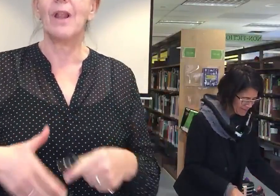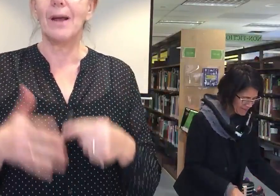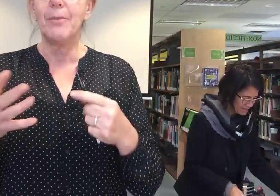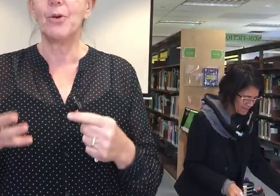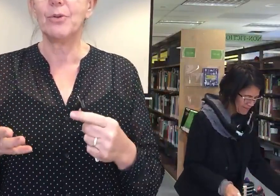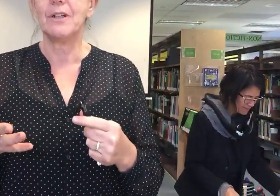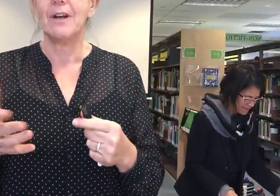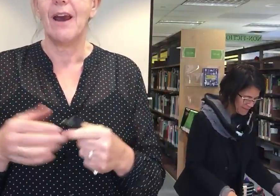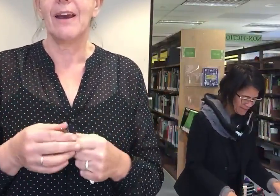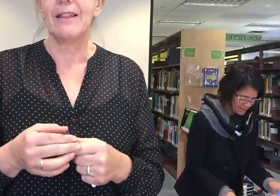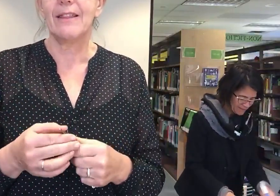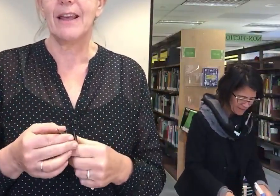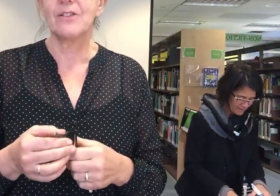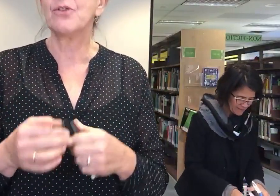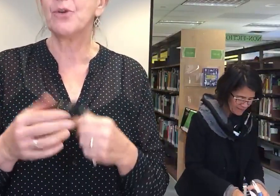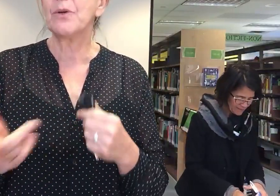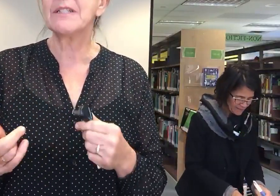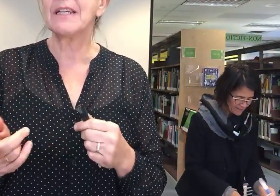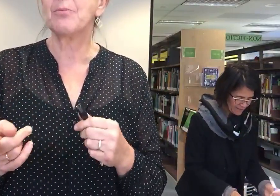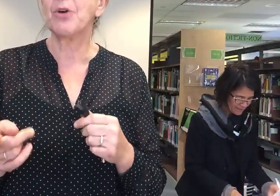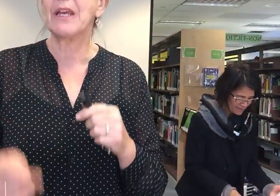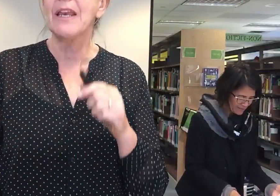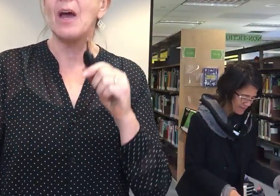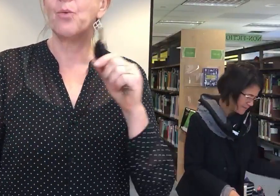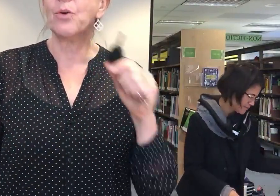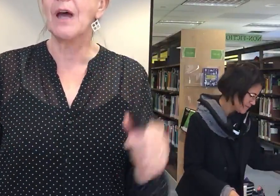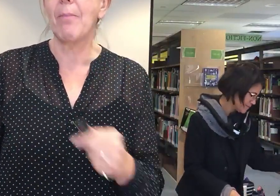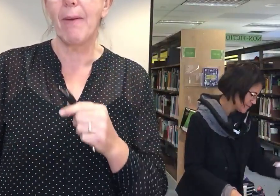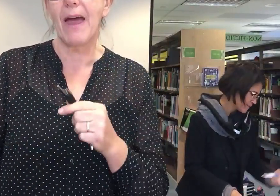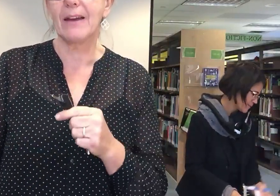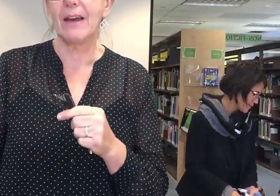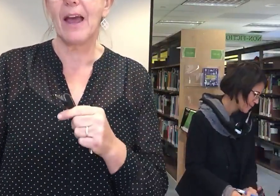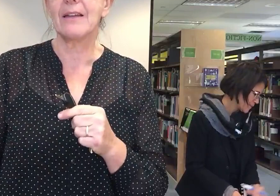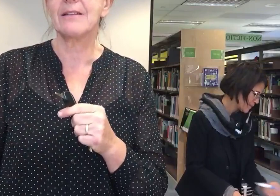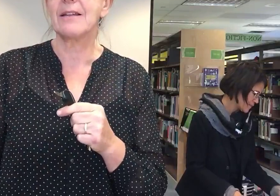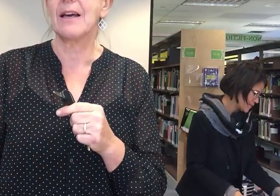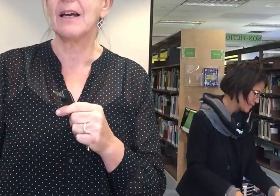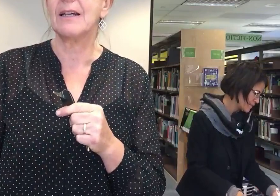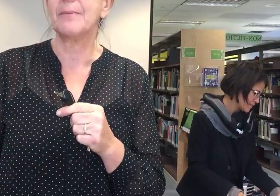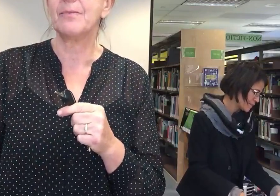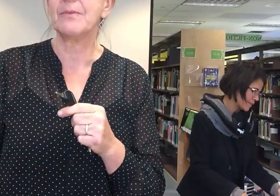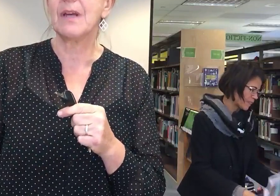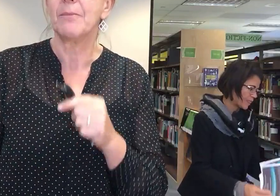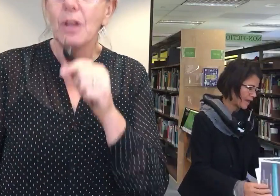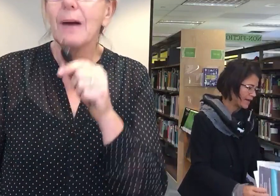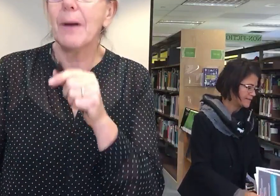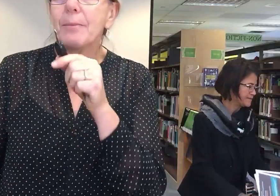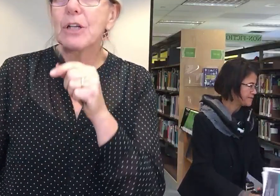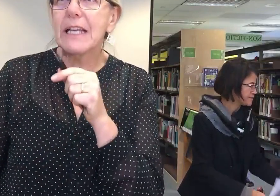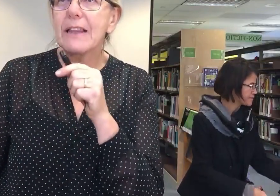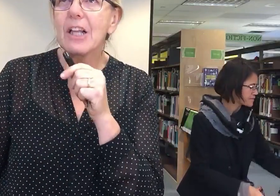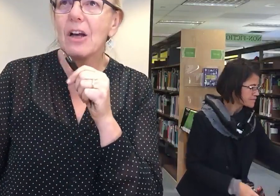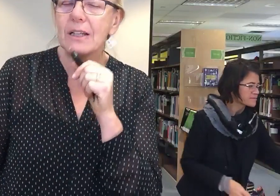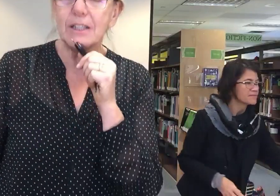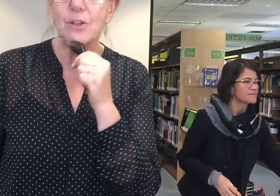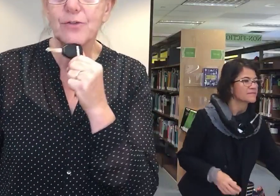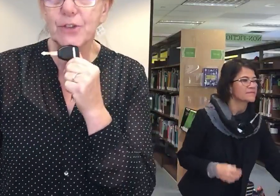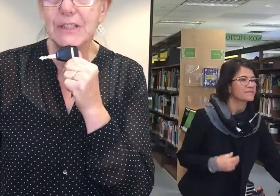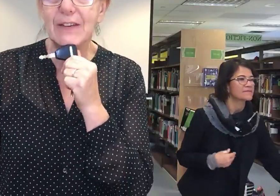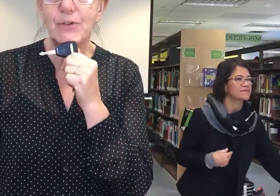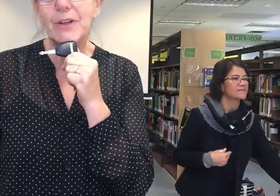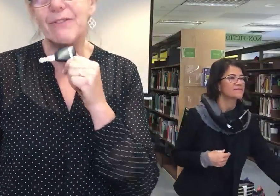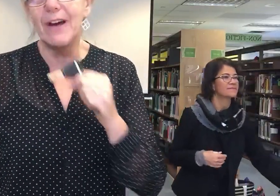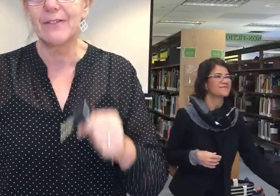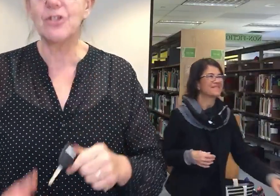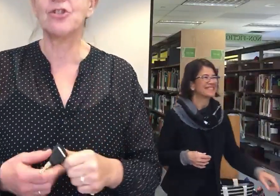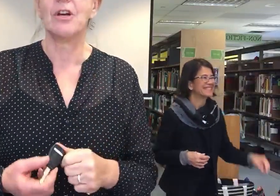get that, we'll upload, and then, so if you want to take a break now, we'll come back at, I'm not looking at the clock, you know,